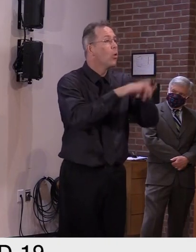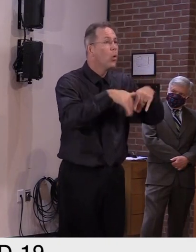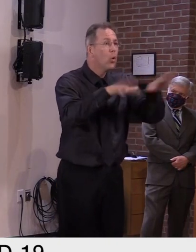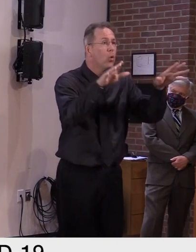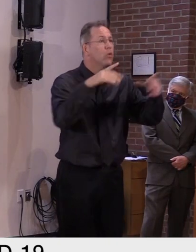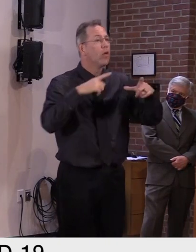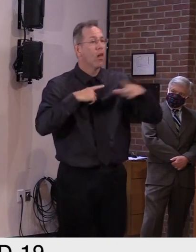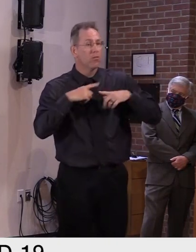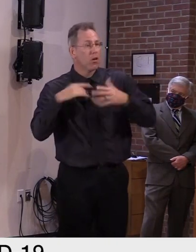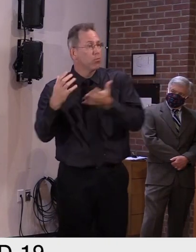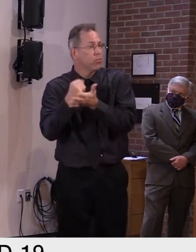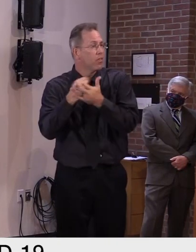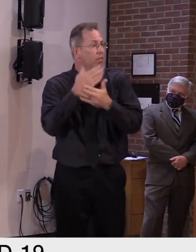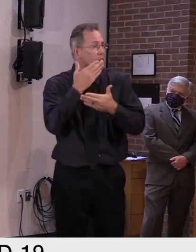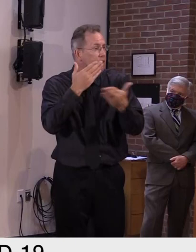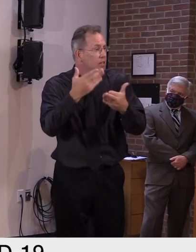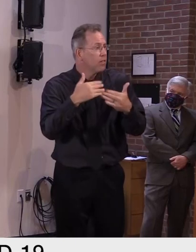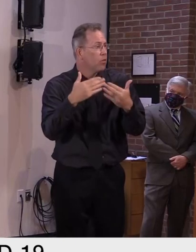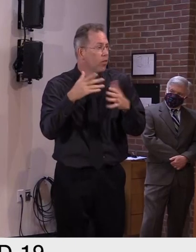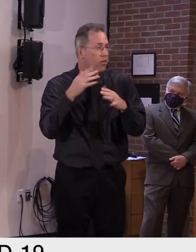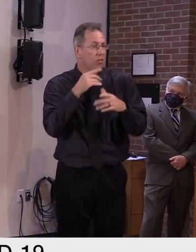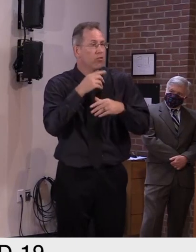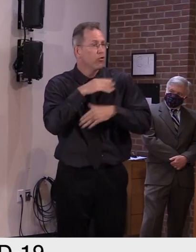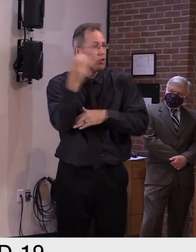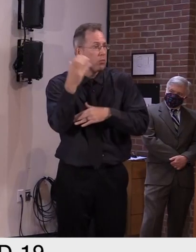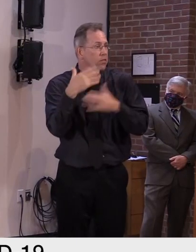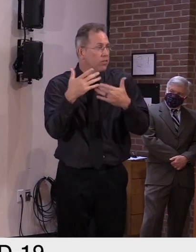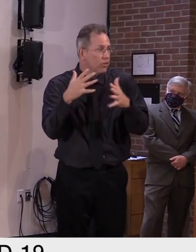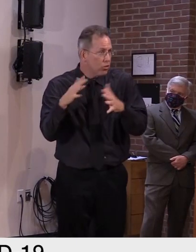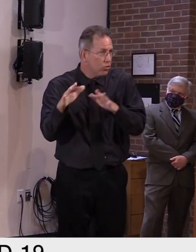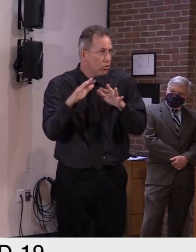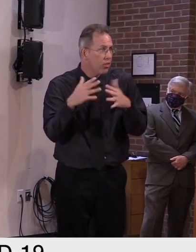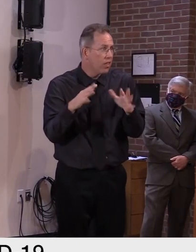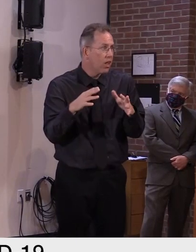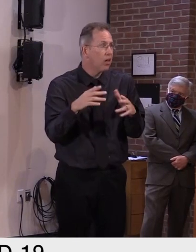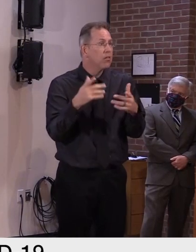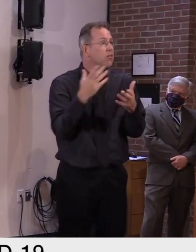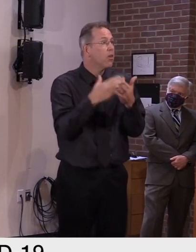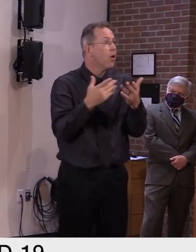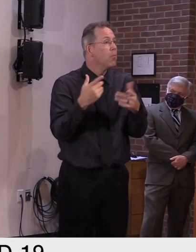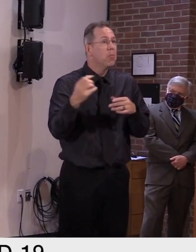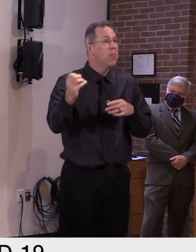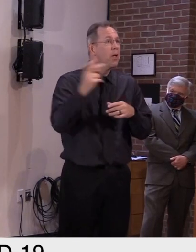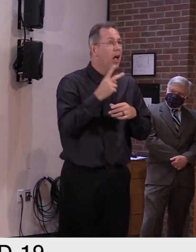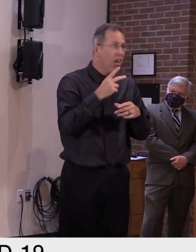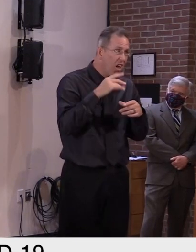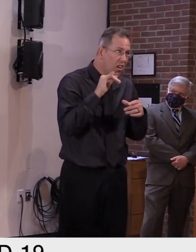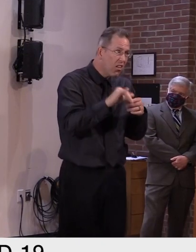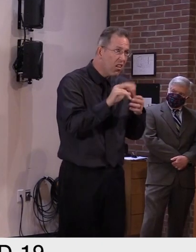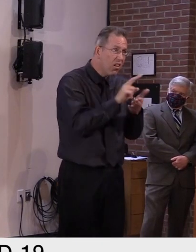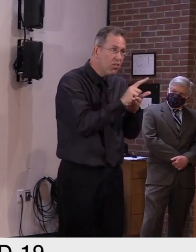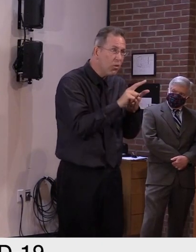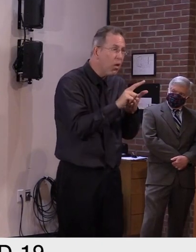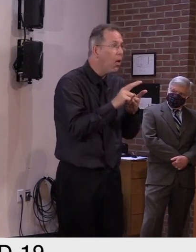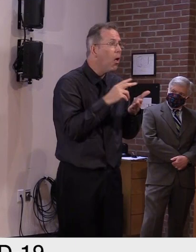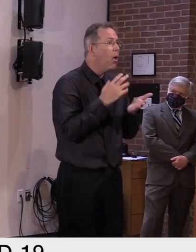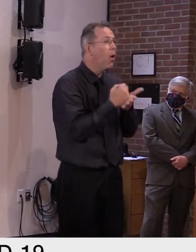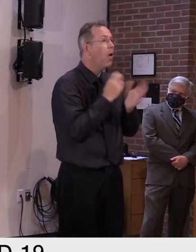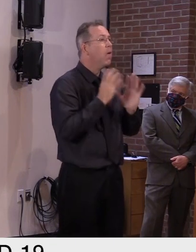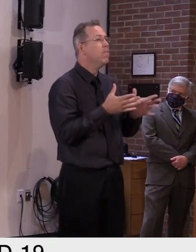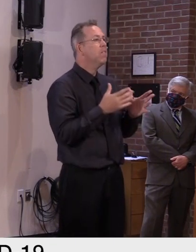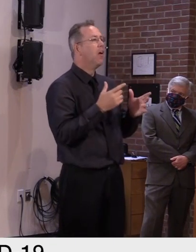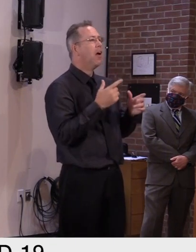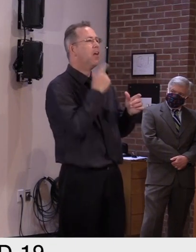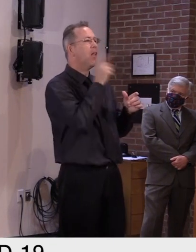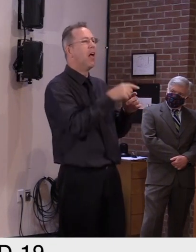families saying, well, if we're going to be off for 2 weeks, for instance, and there's going to be remote learning, we might as well head